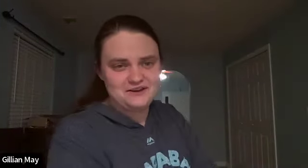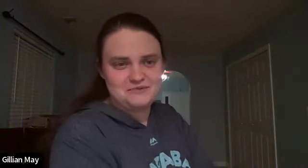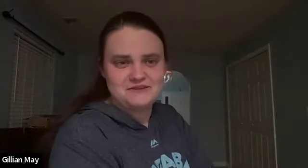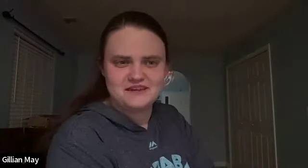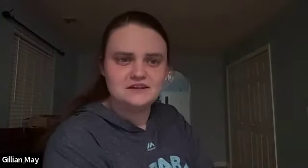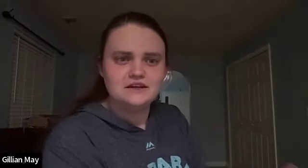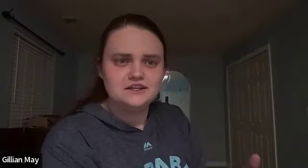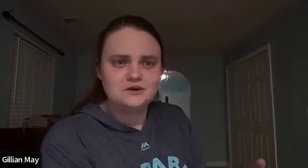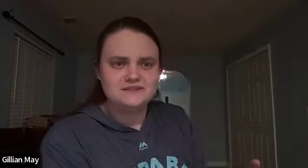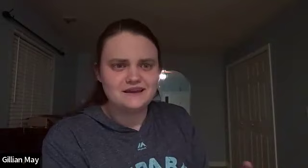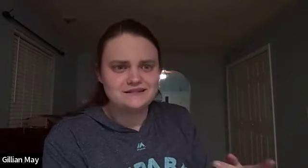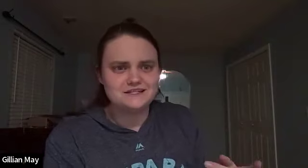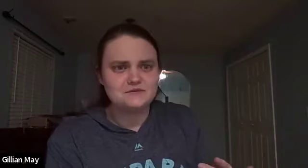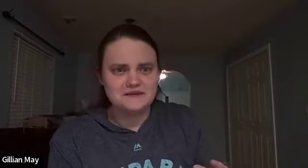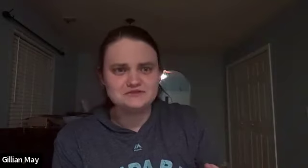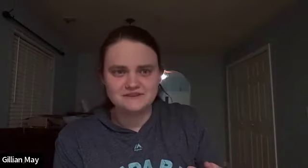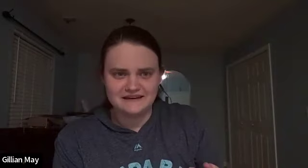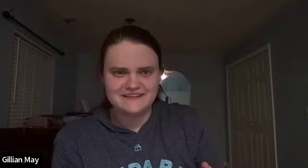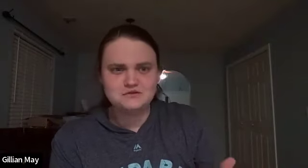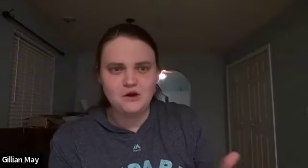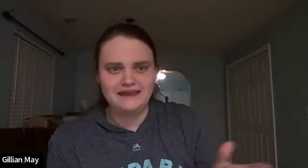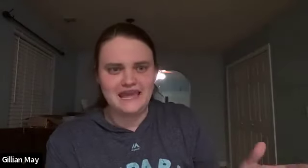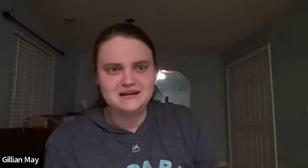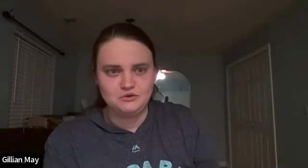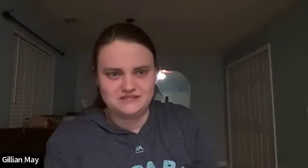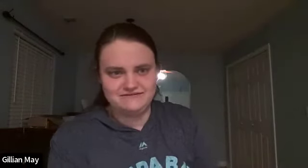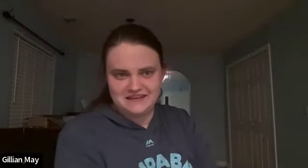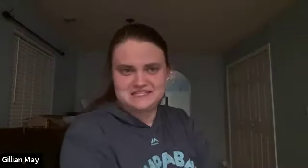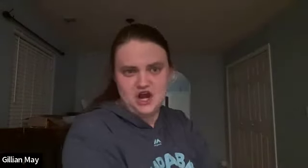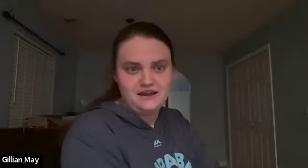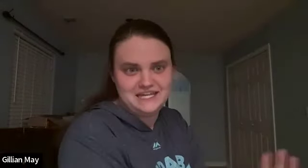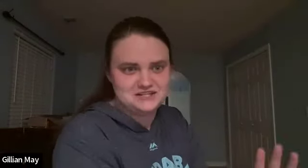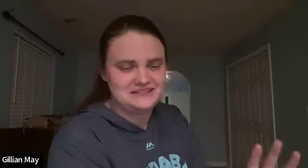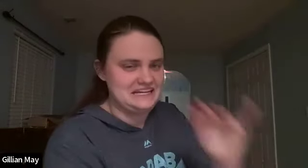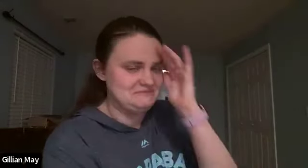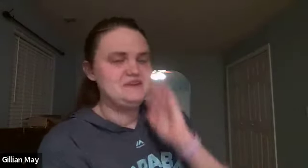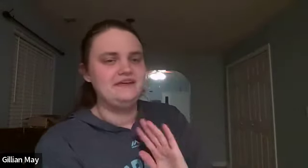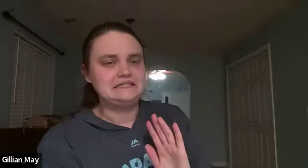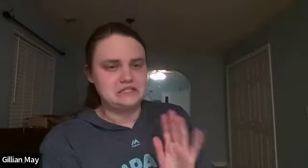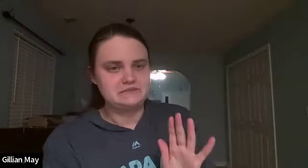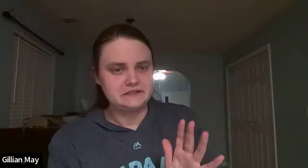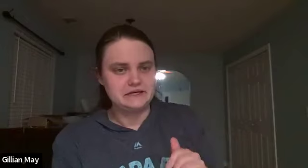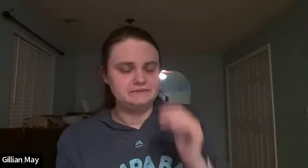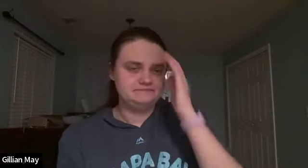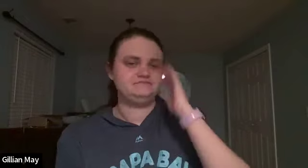you're probably thinking, Miss Katie said it's gonna be kitchen related. These are all like animals and things not kitchen related. Trust me, they're coming.